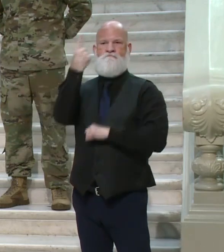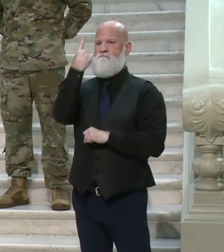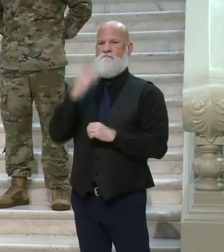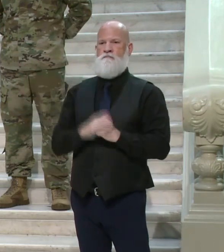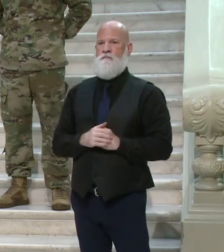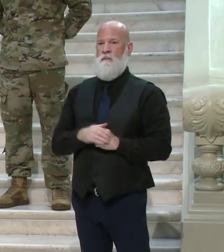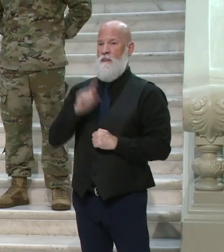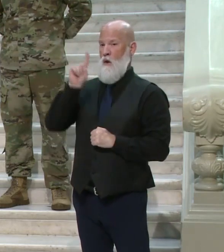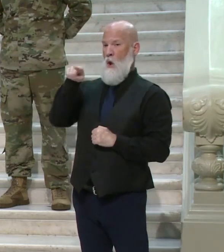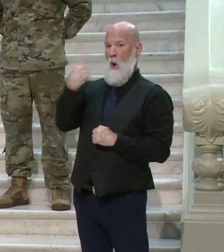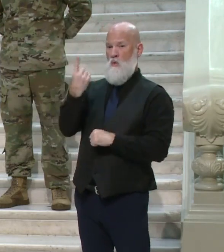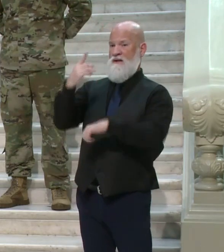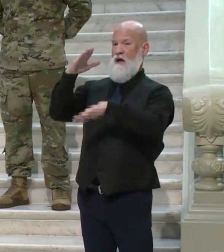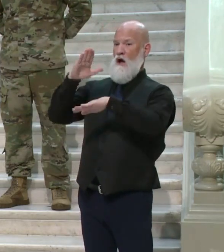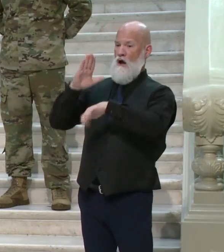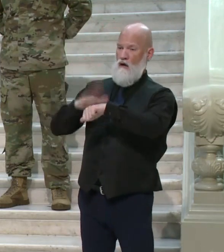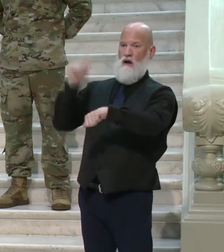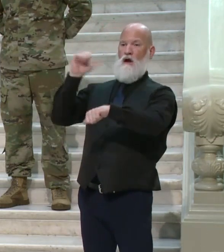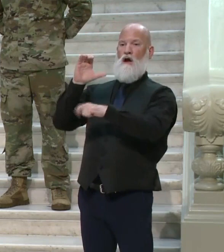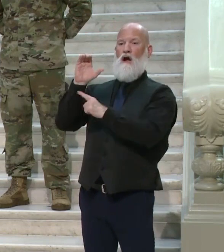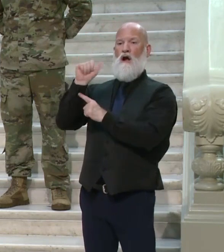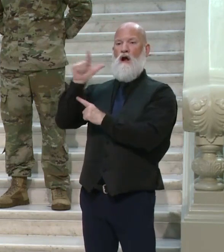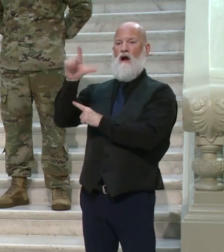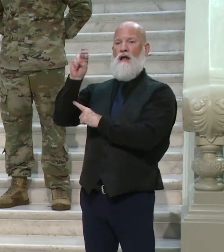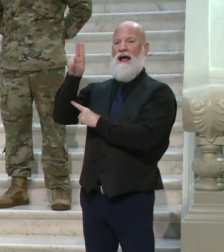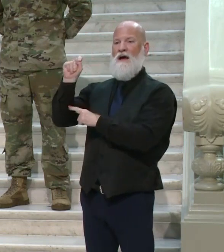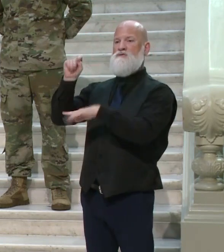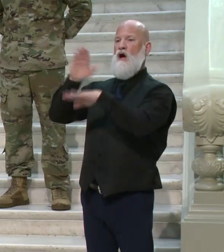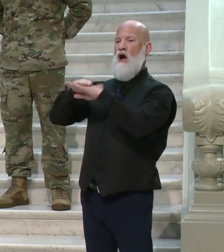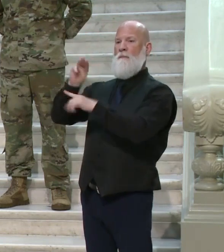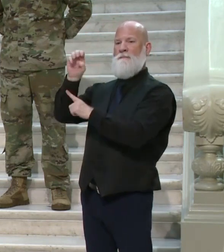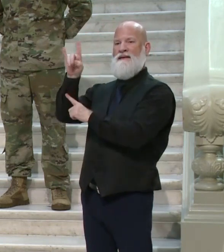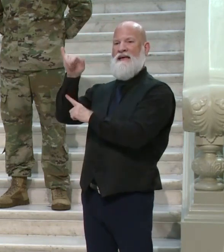out those specific organizations rather than just say the media in general?